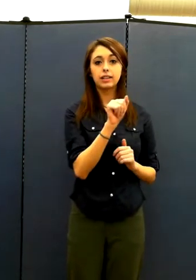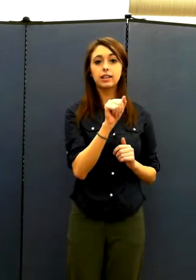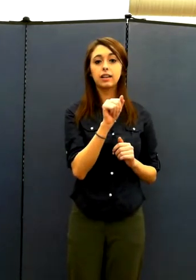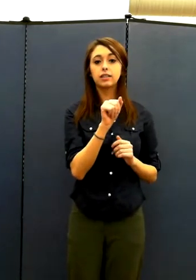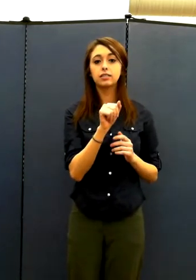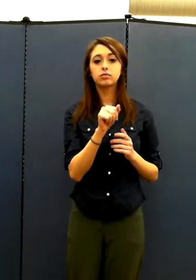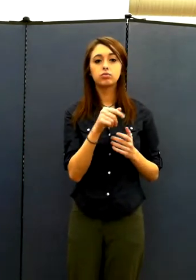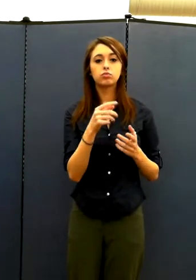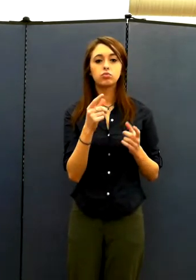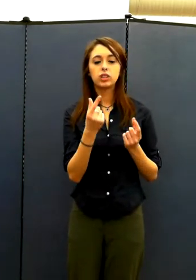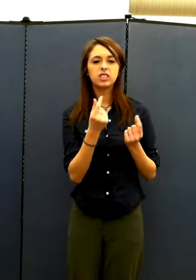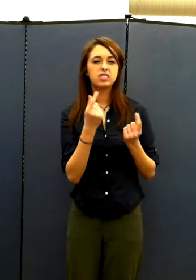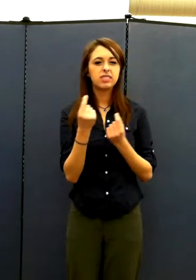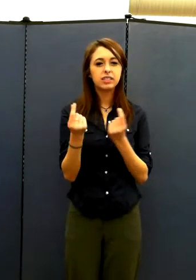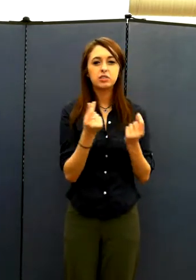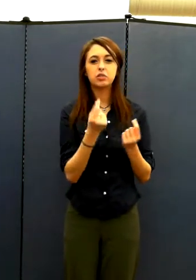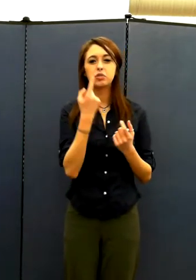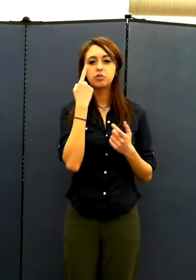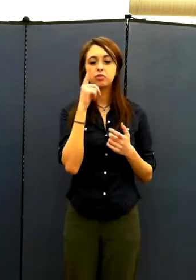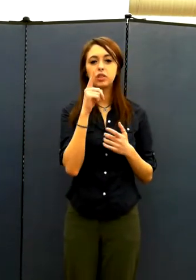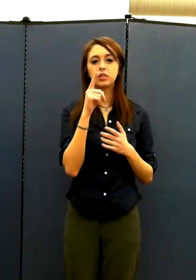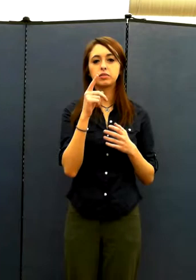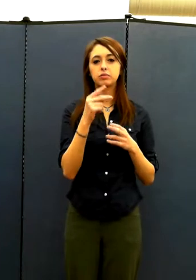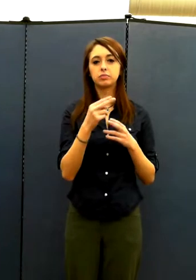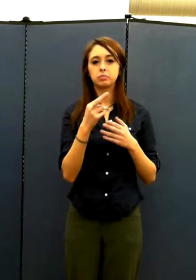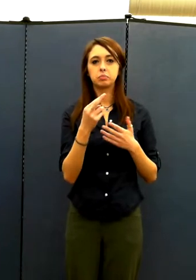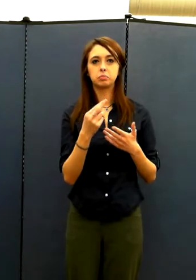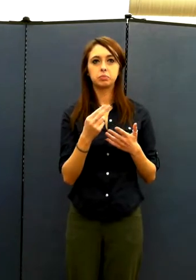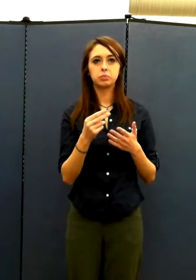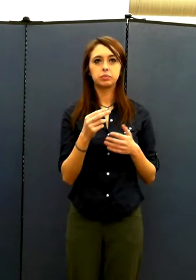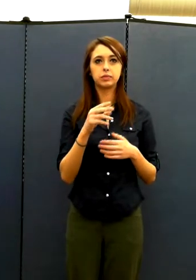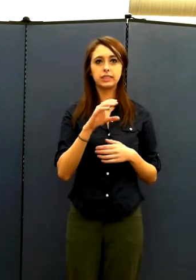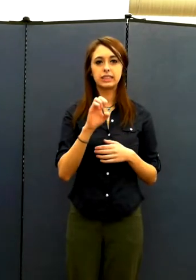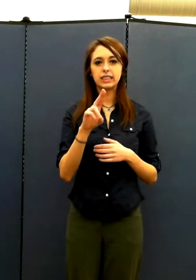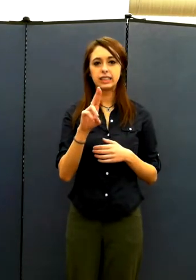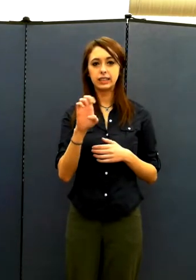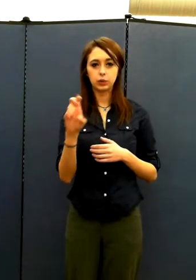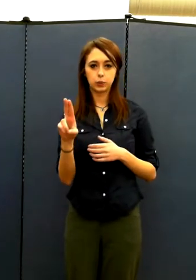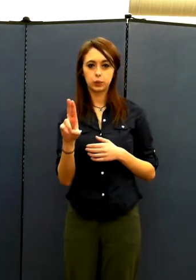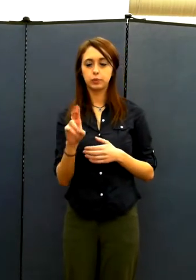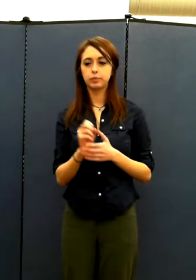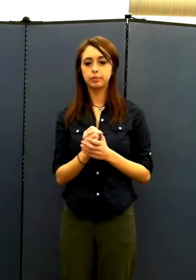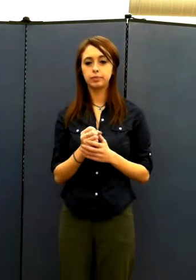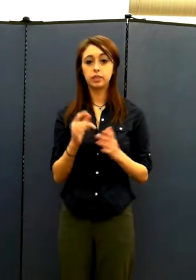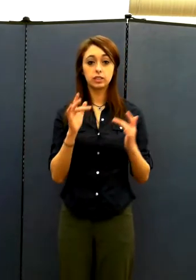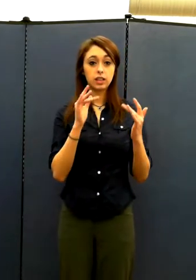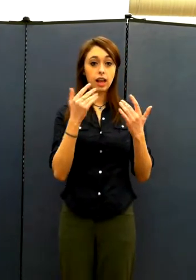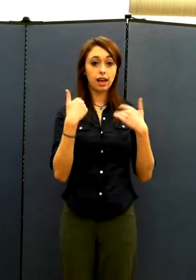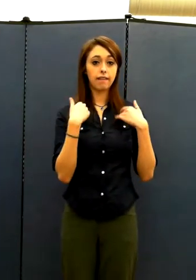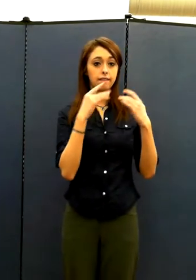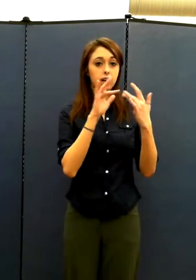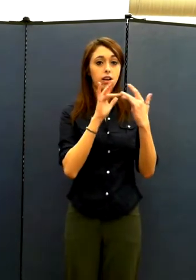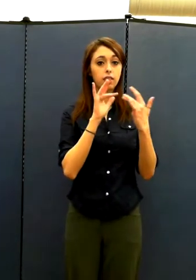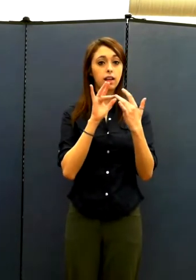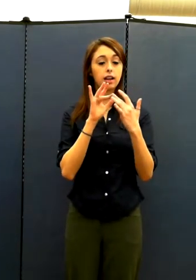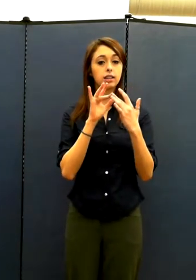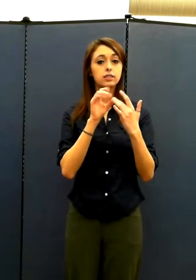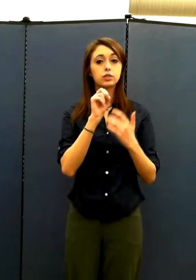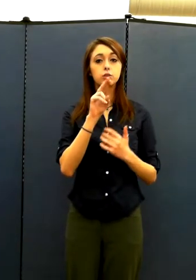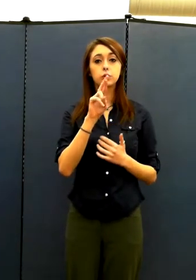CEUs? There's Patan. There's also a lot of online resources, that different websites where you can just sit in like on a